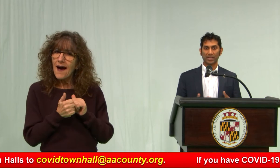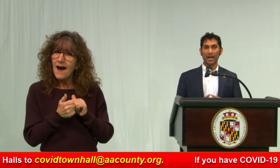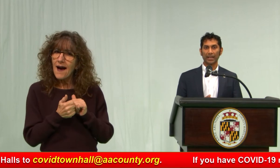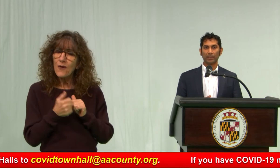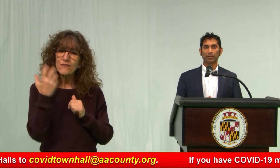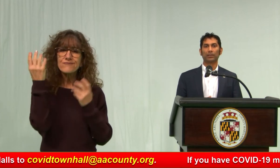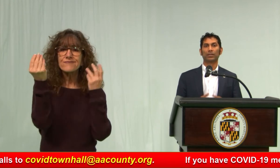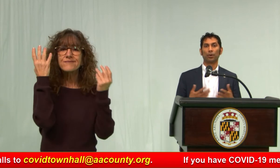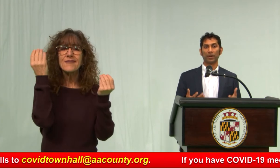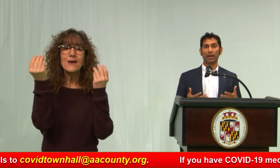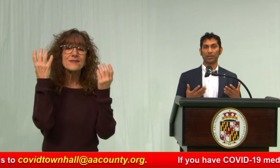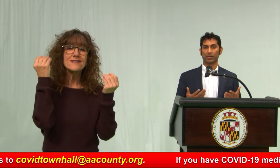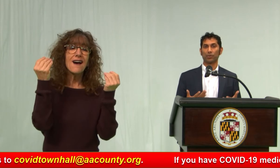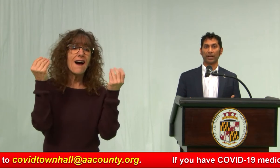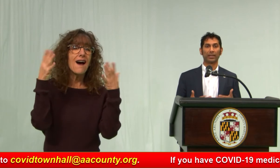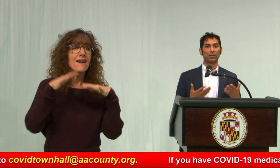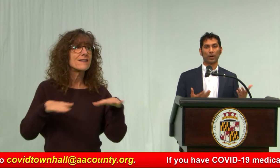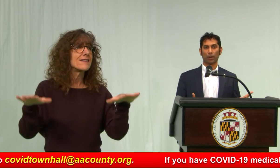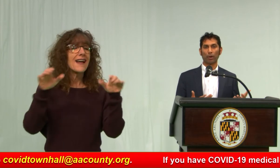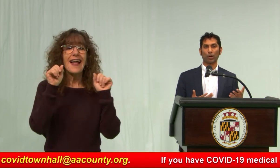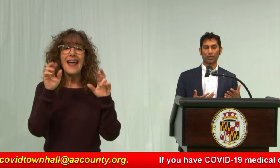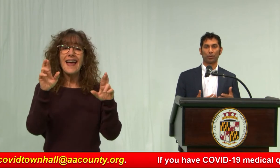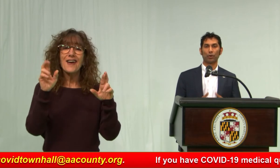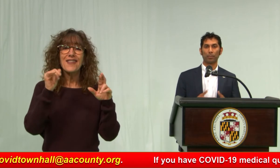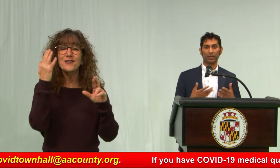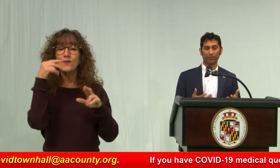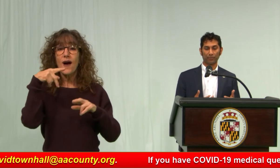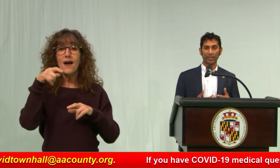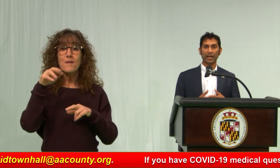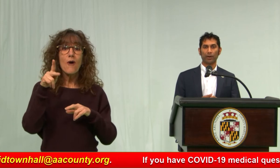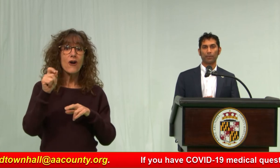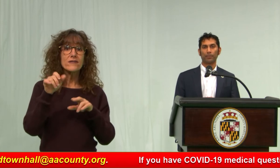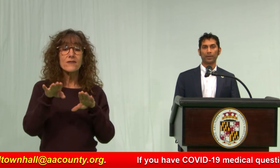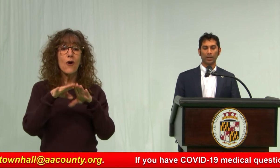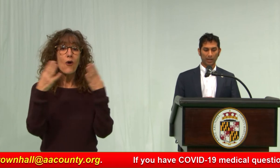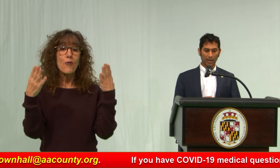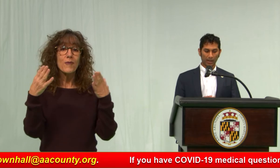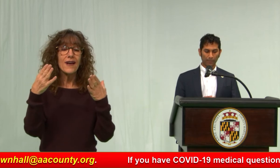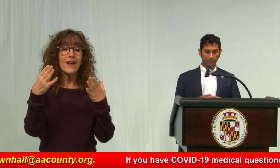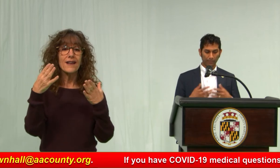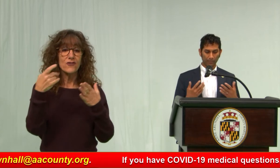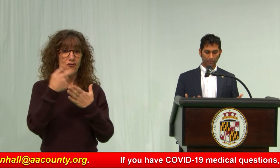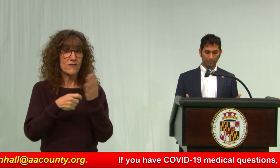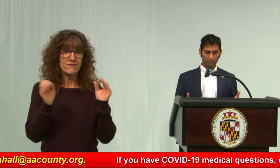Going outside into the open air is great. That's why our parks are open and free now.